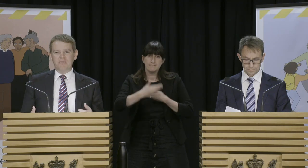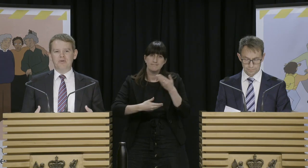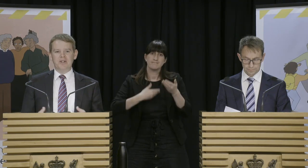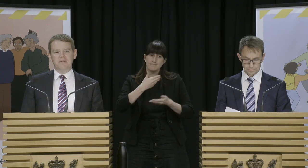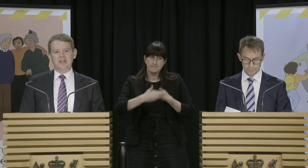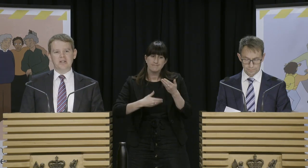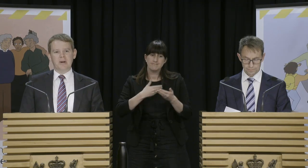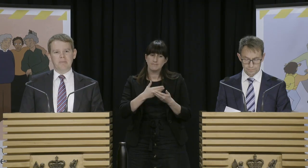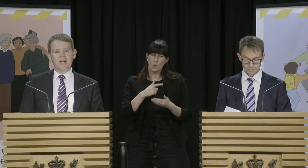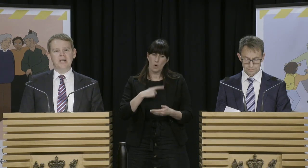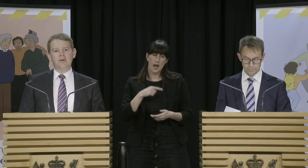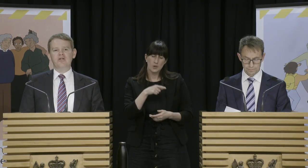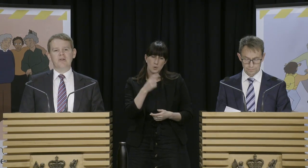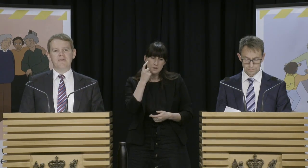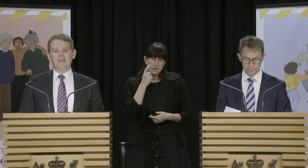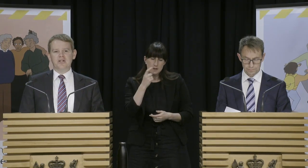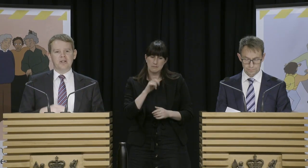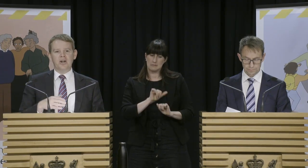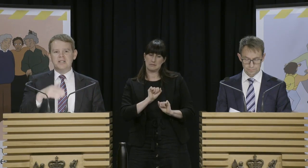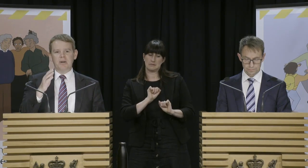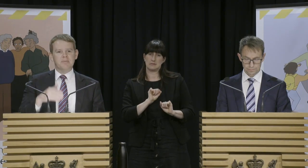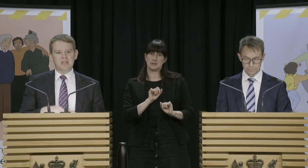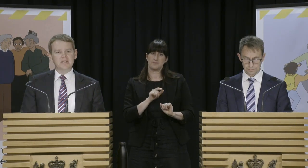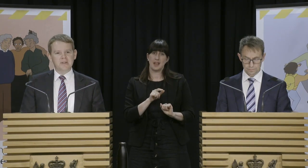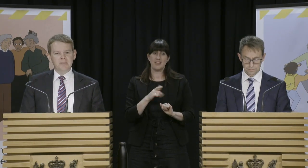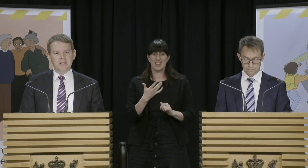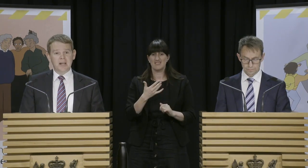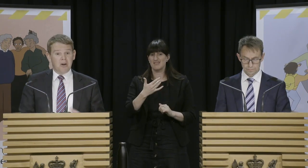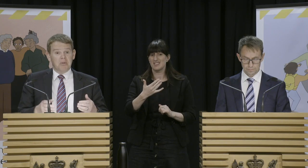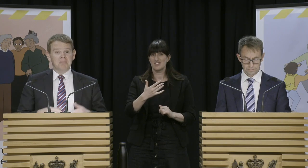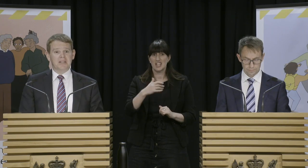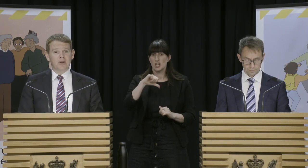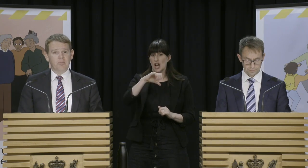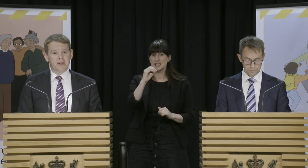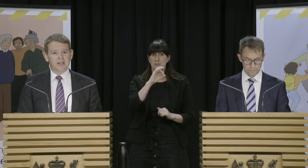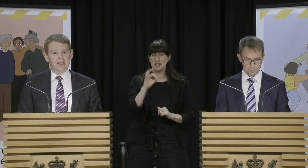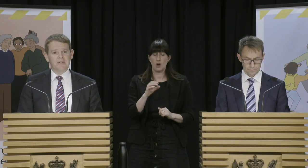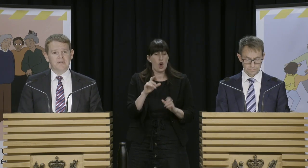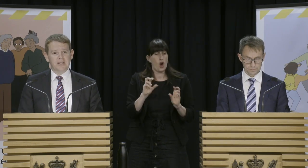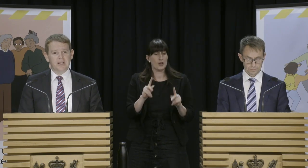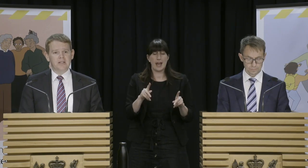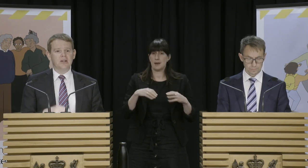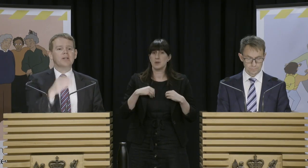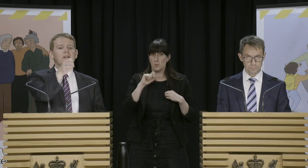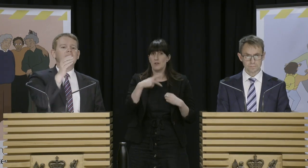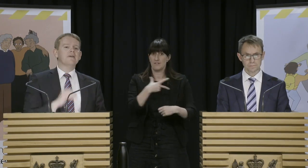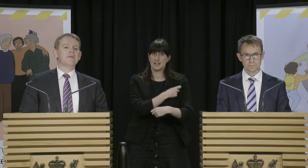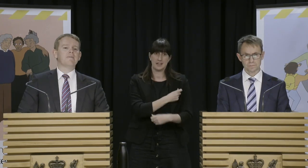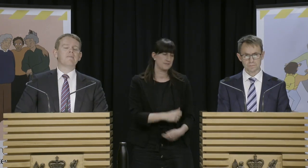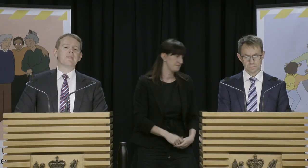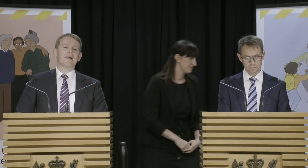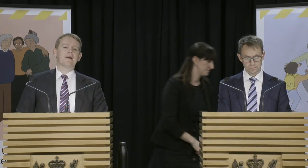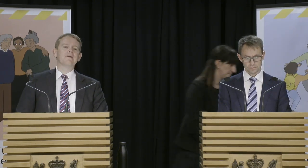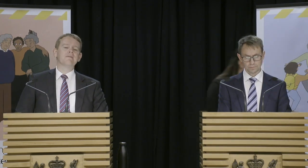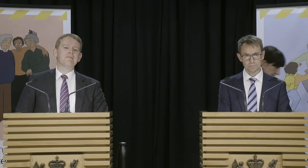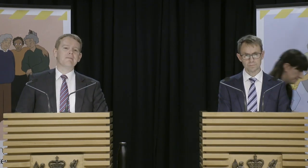their reservations may be. We generally found that sort of 90+% of them then say, oh, well, let's get on with it and let's have this vaccine. So, yeah.